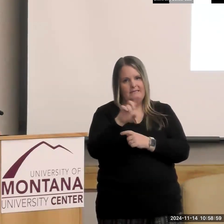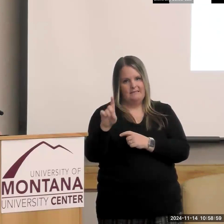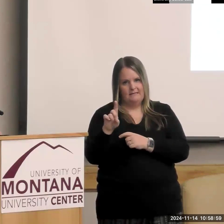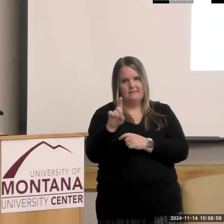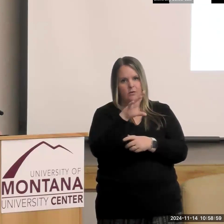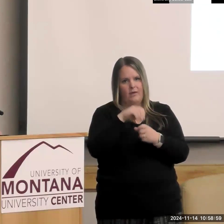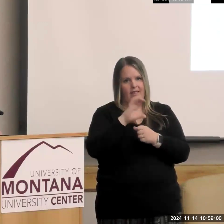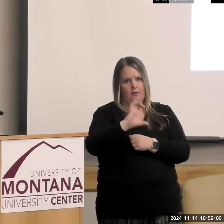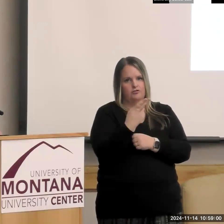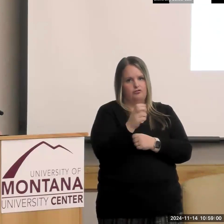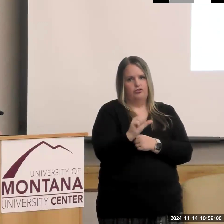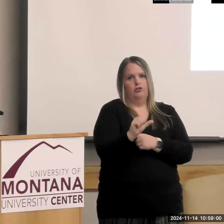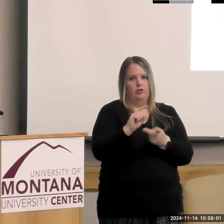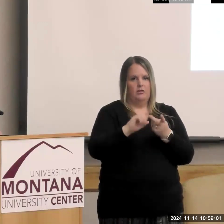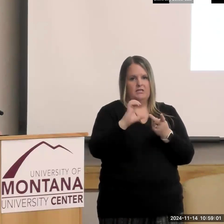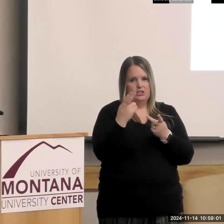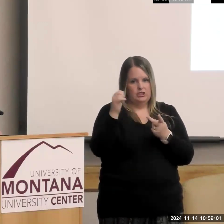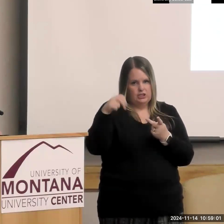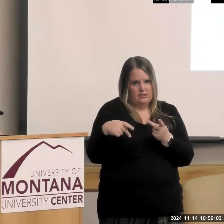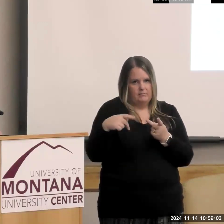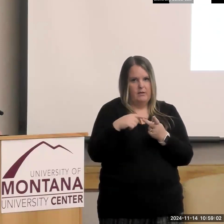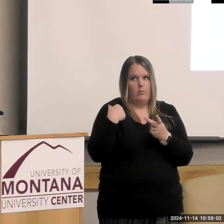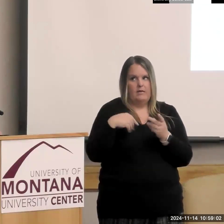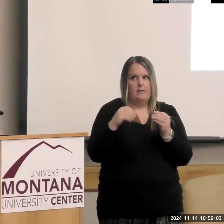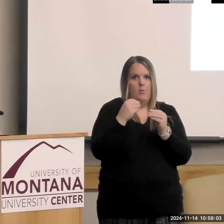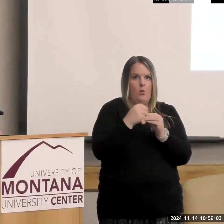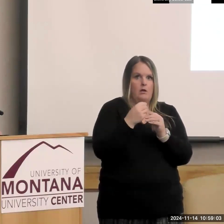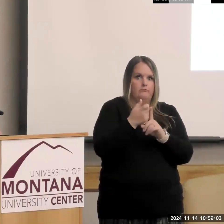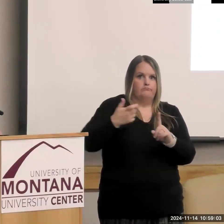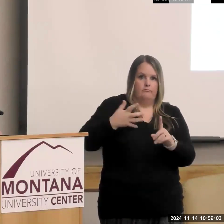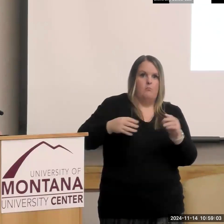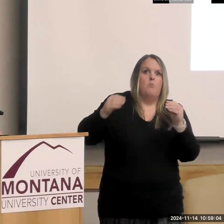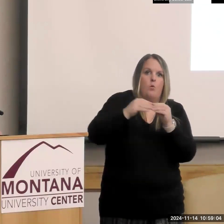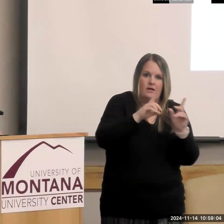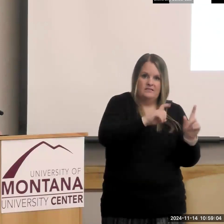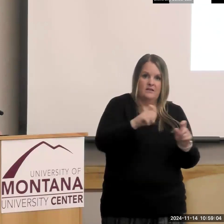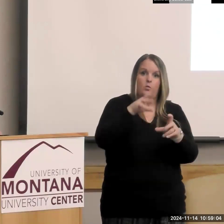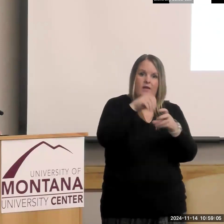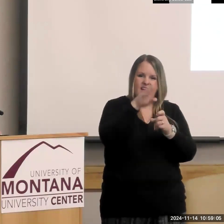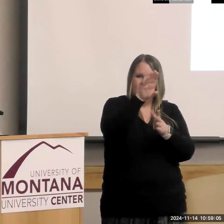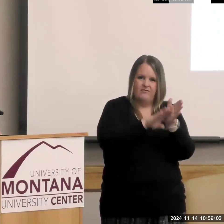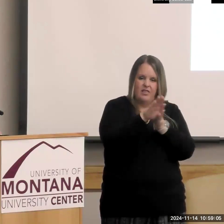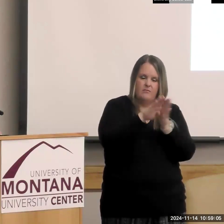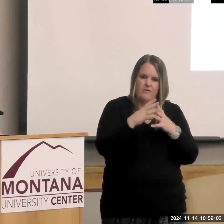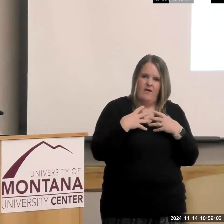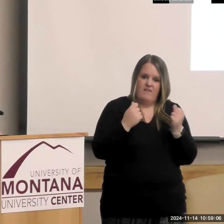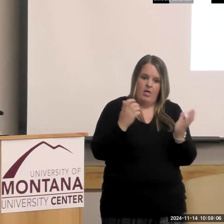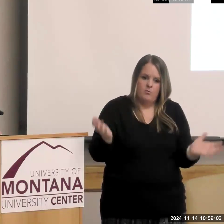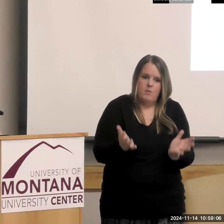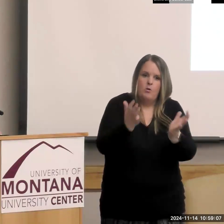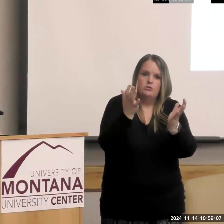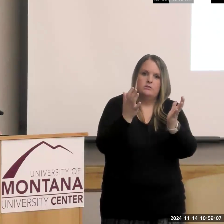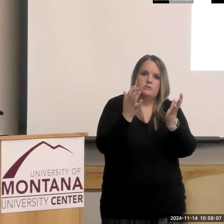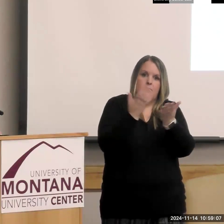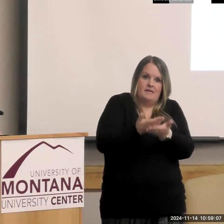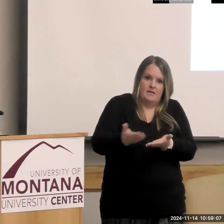their CHA, in their CHIP, and we went a little bit beyond that in our survey to say, in your development of health promotion materials, in your